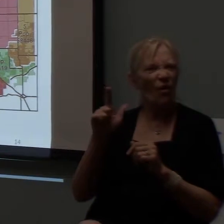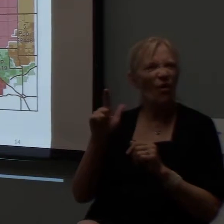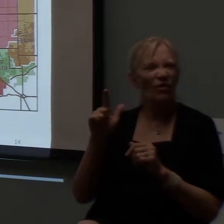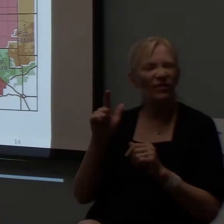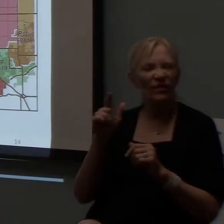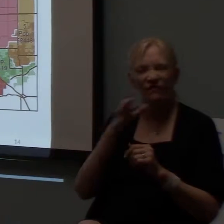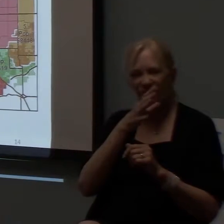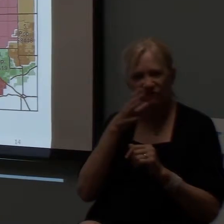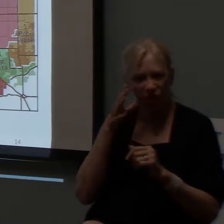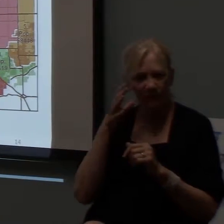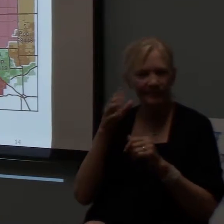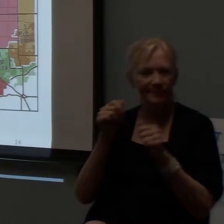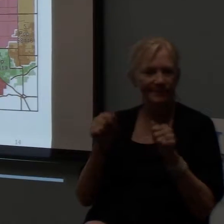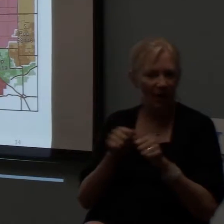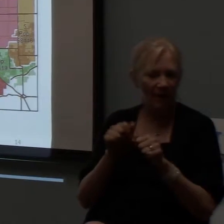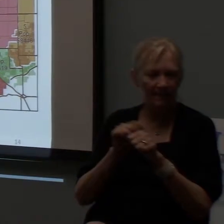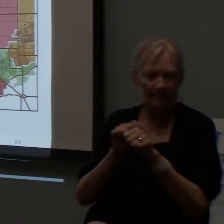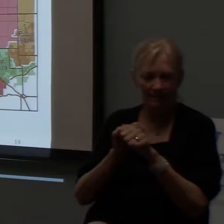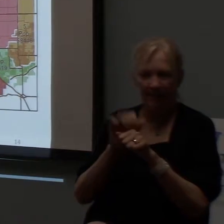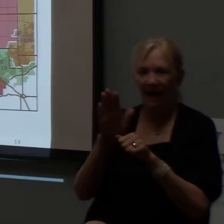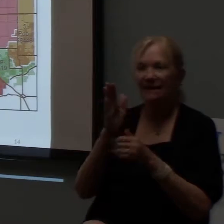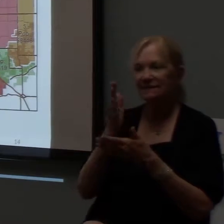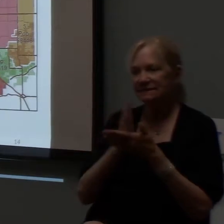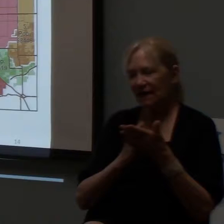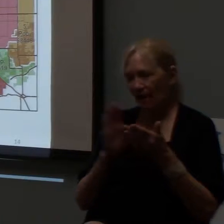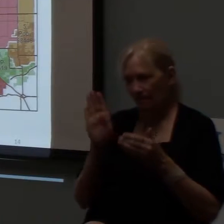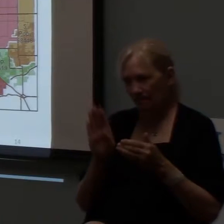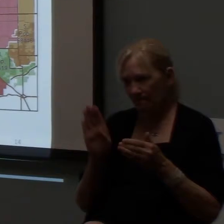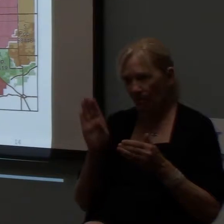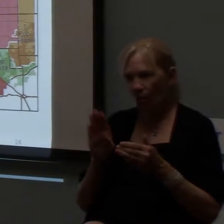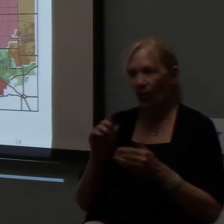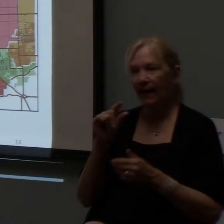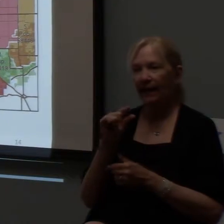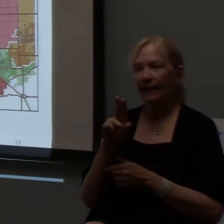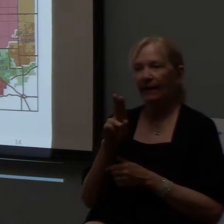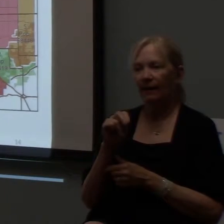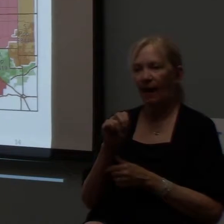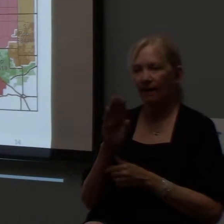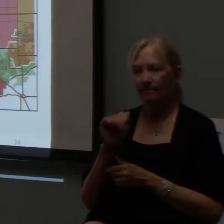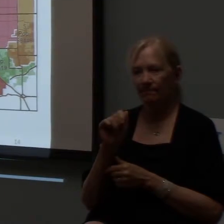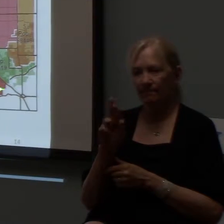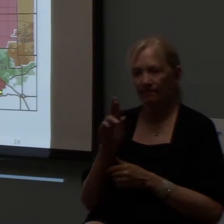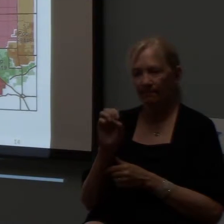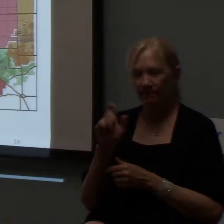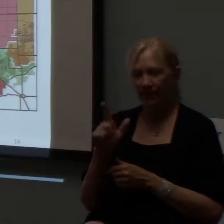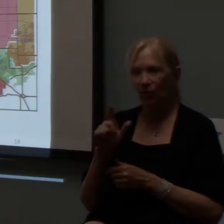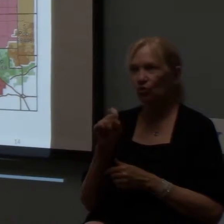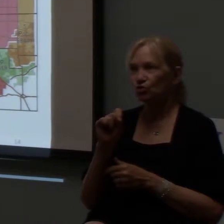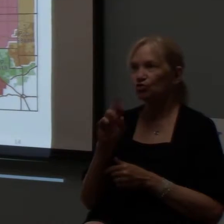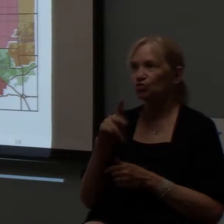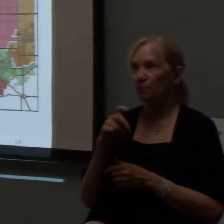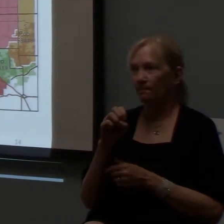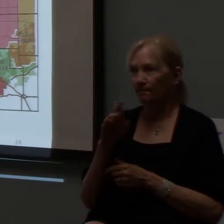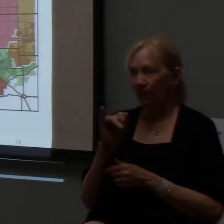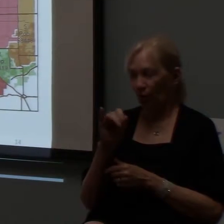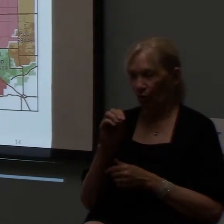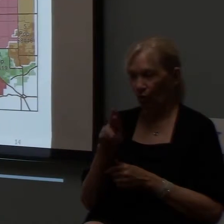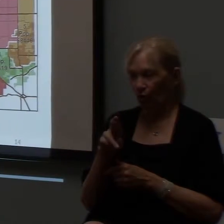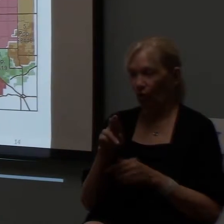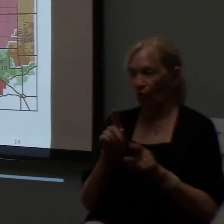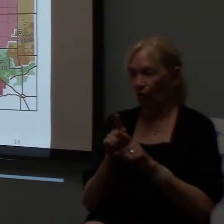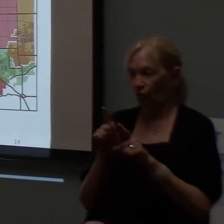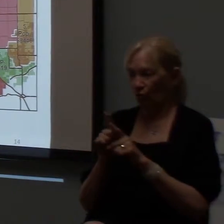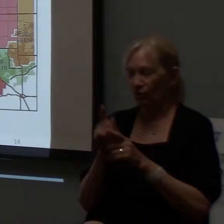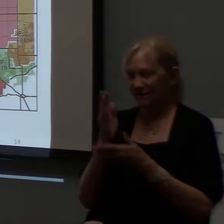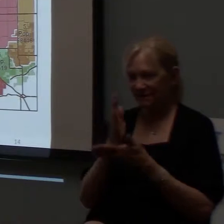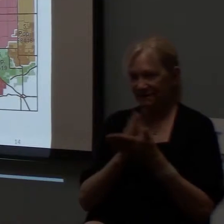doesn't, it has to have some of Boulder and Gun Barrel, South Boulder, Superior. So there will also be